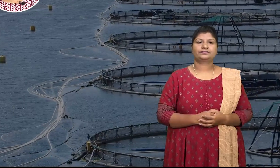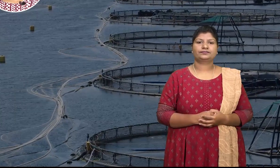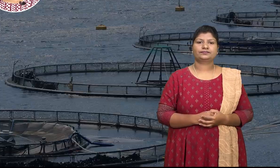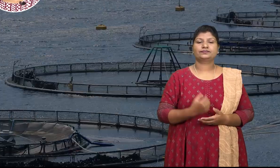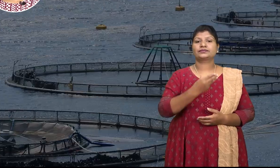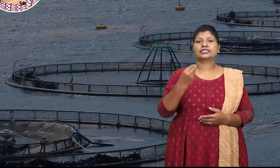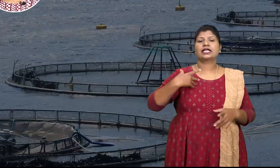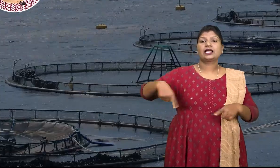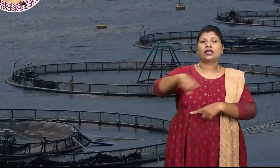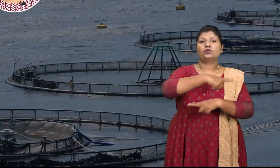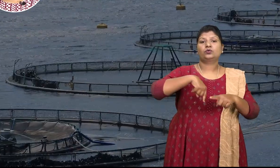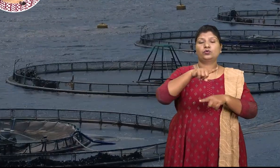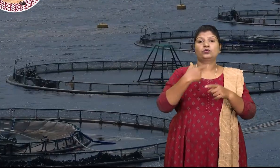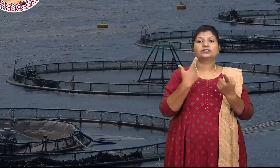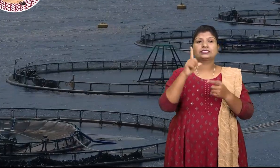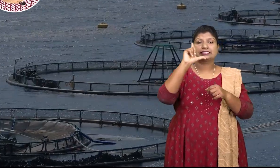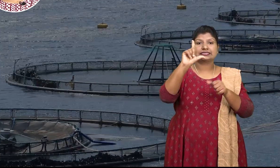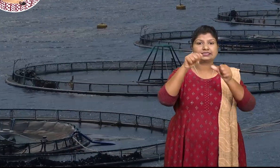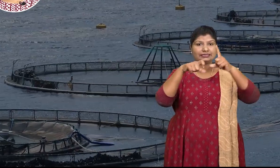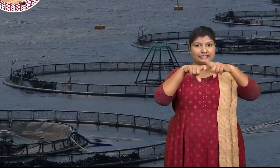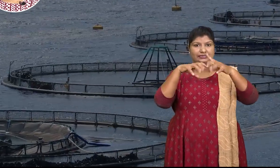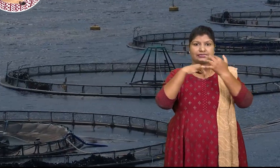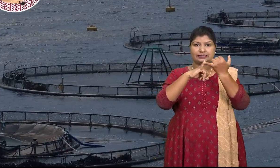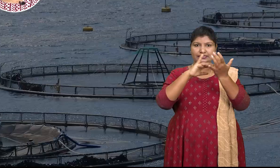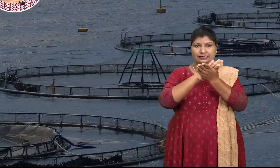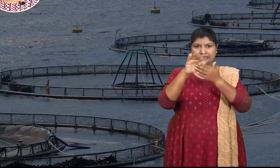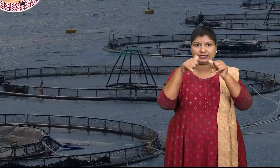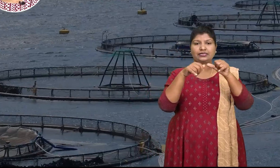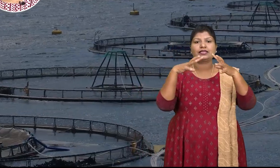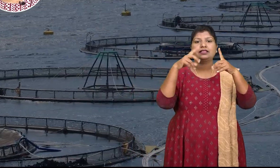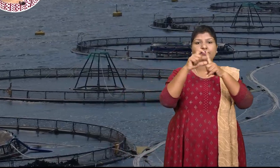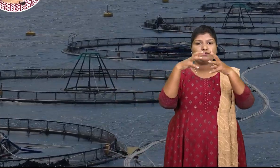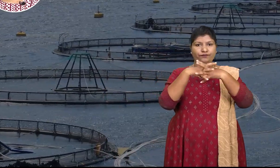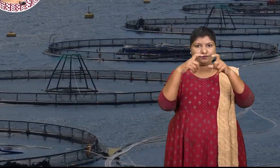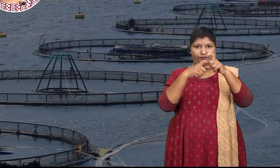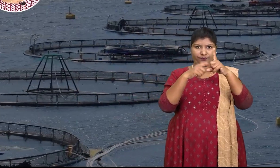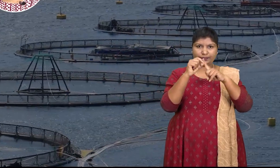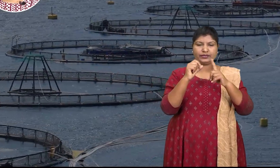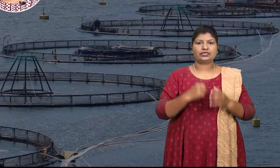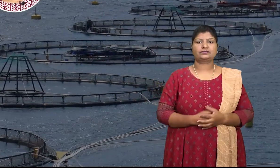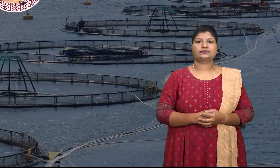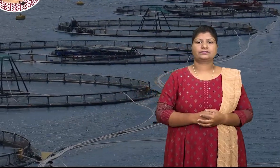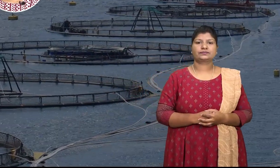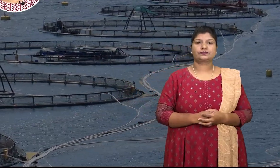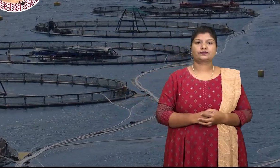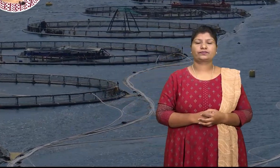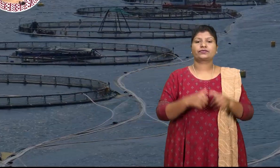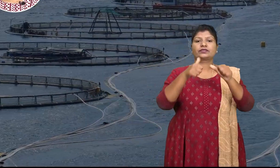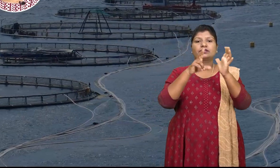and around Lakshadweep,